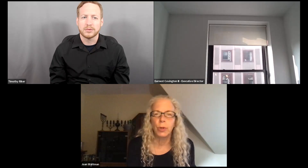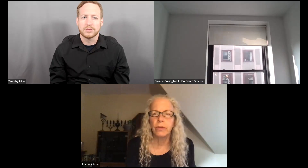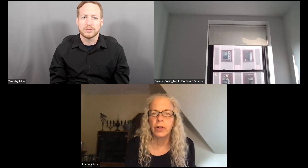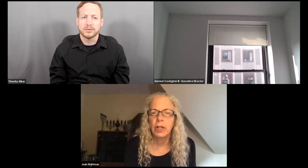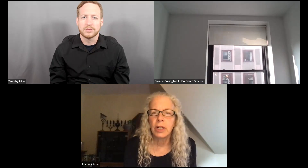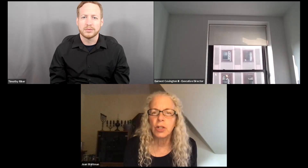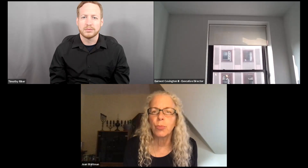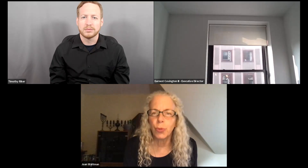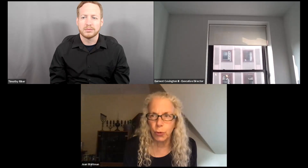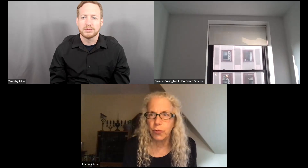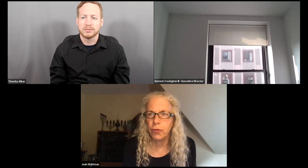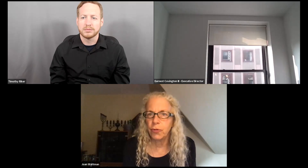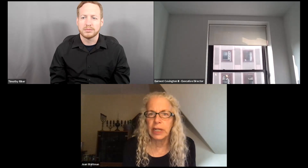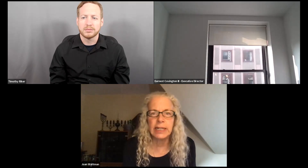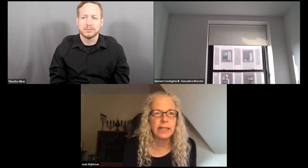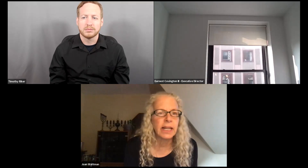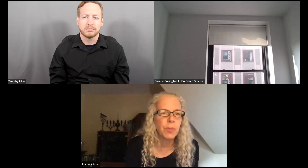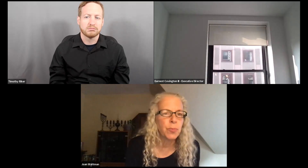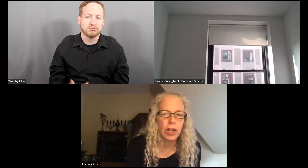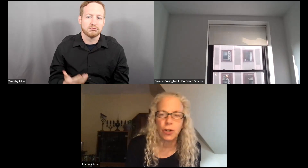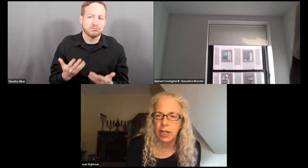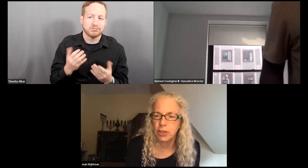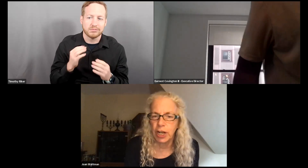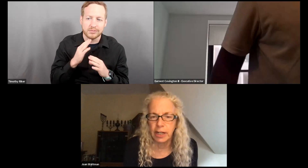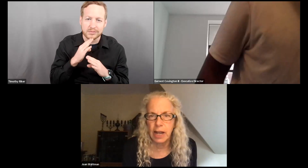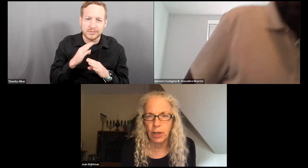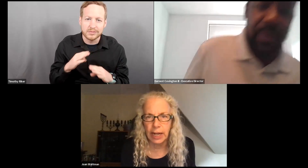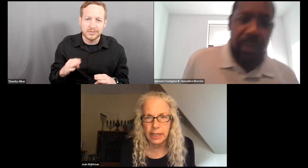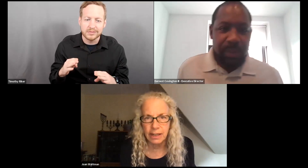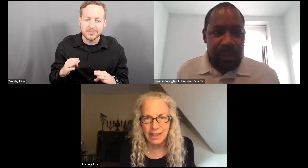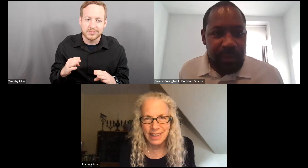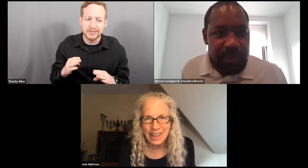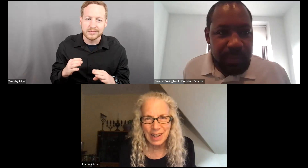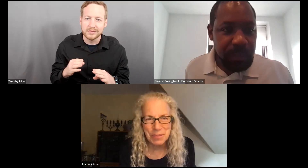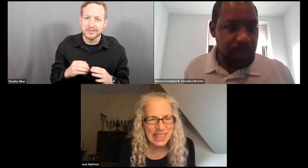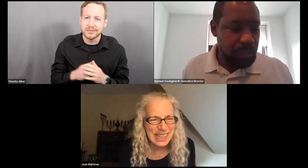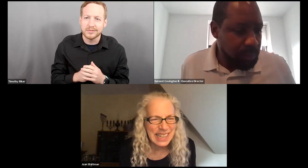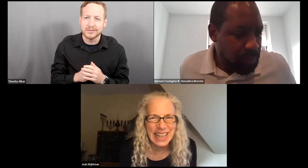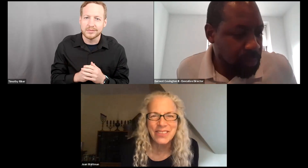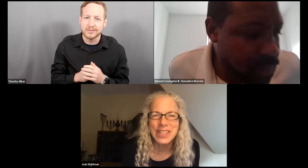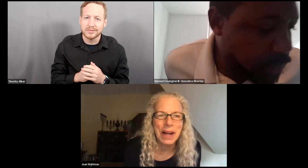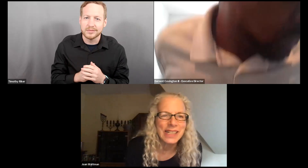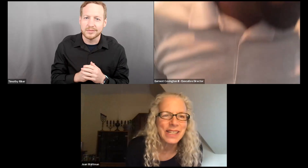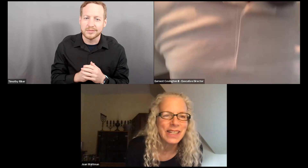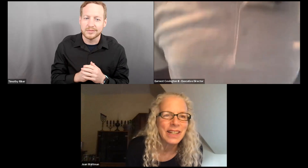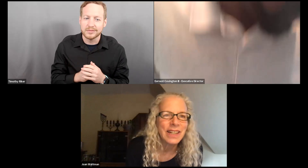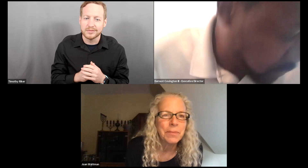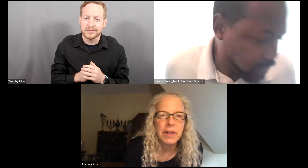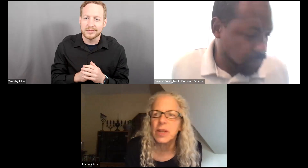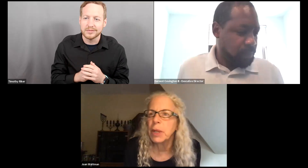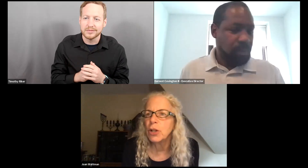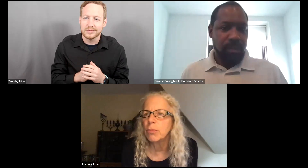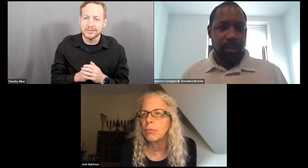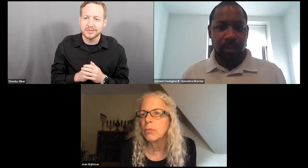so move to approve the needs assessment project as Shane outlined it. I'm not seeing any response,